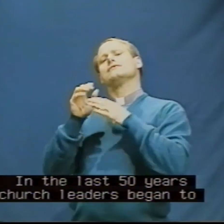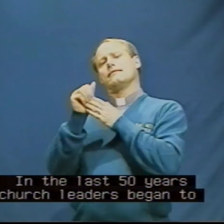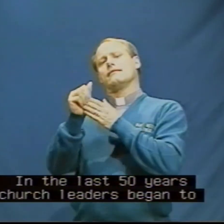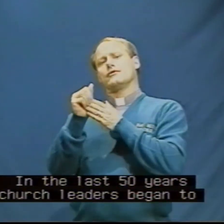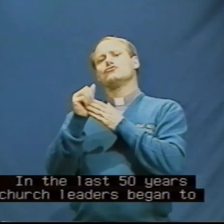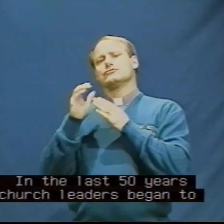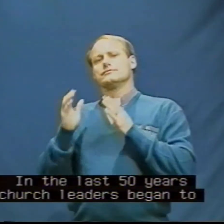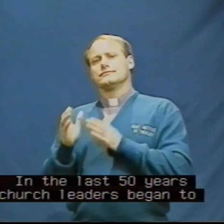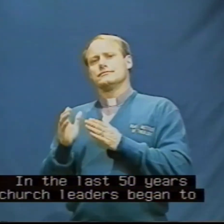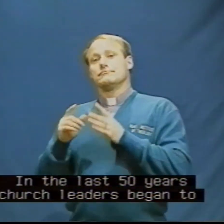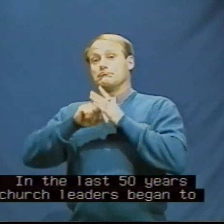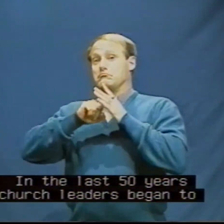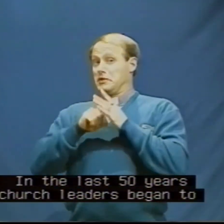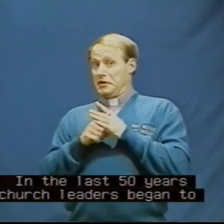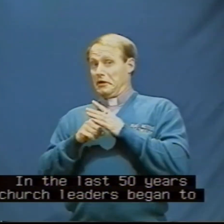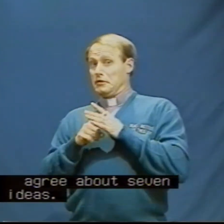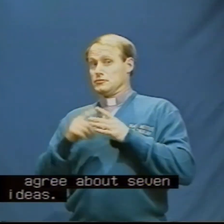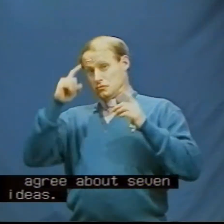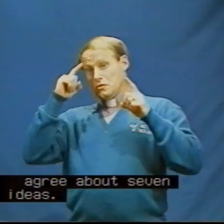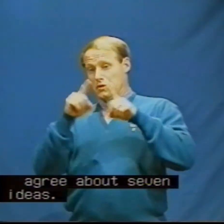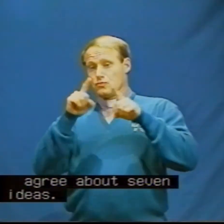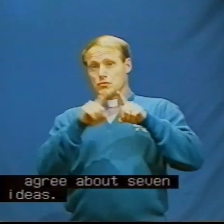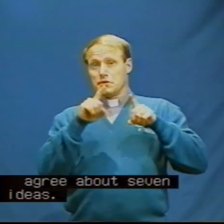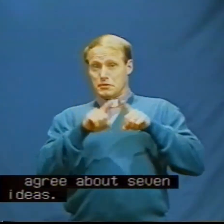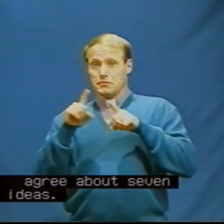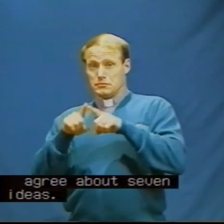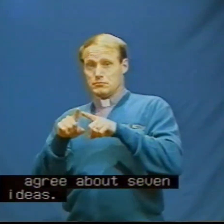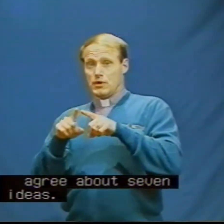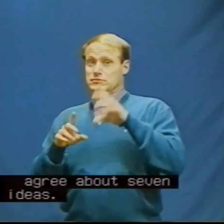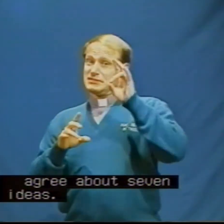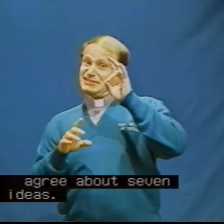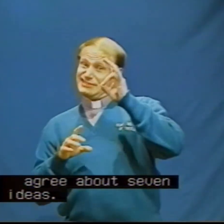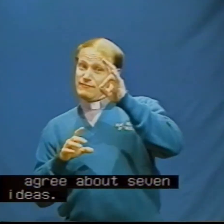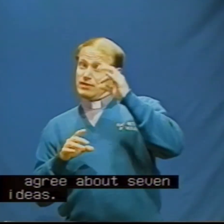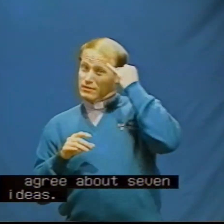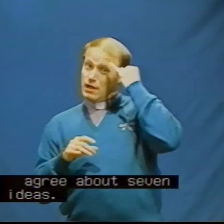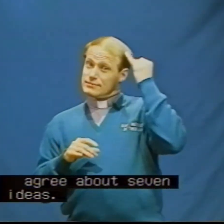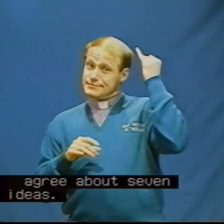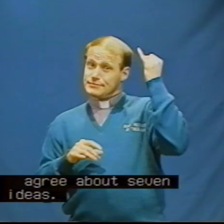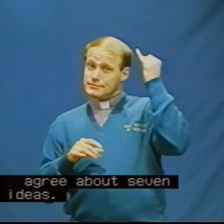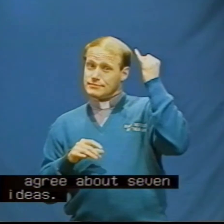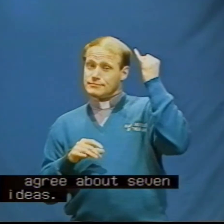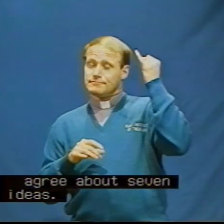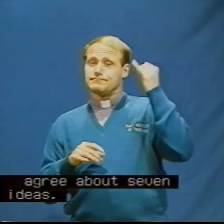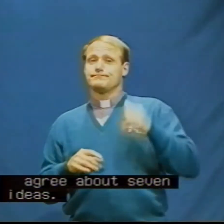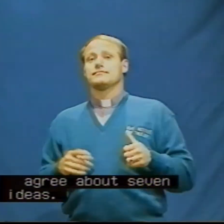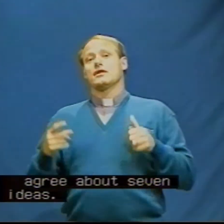In the last 50 years, church leaders began to agree about 7 ideas.